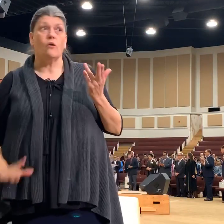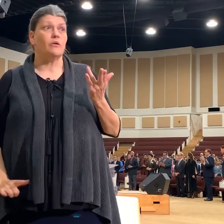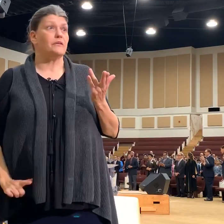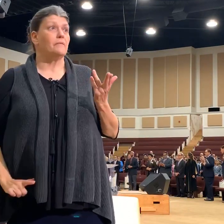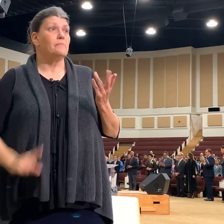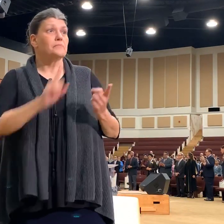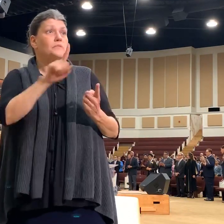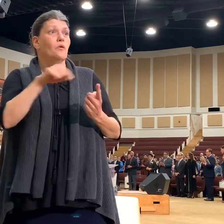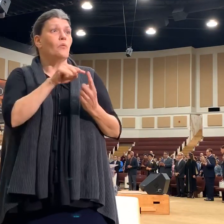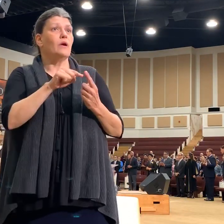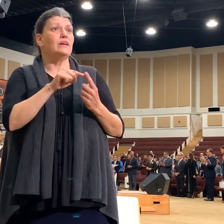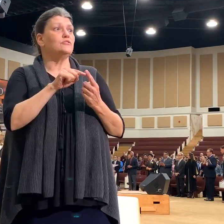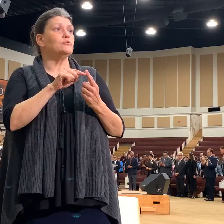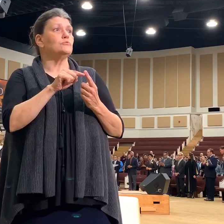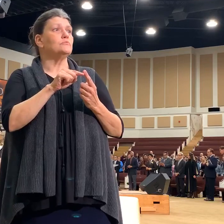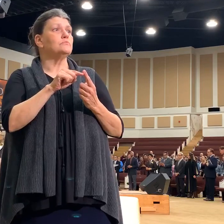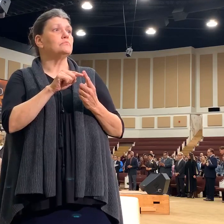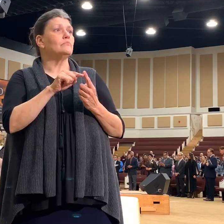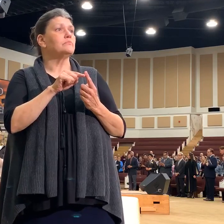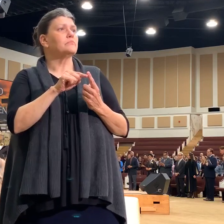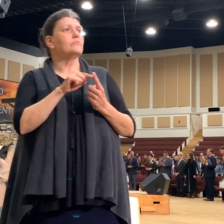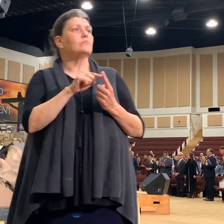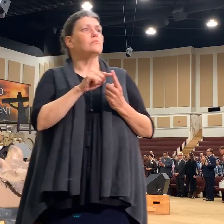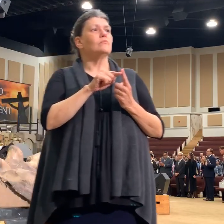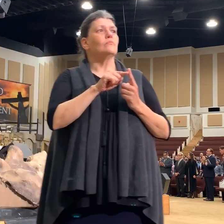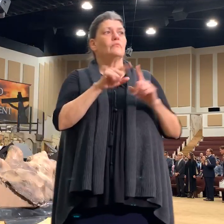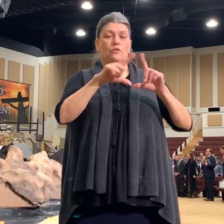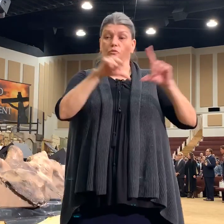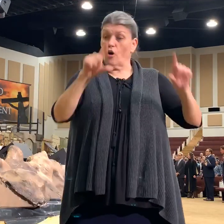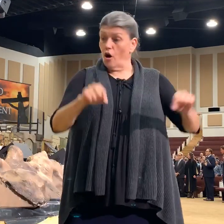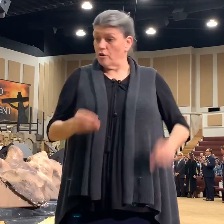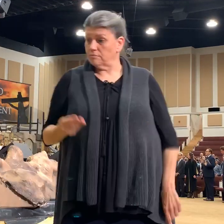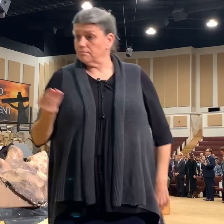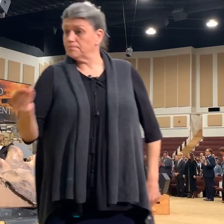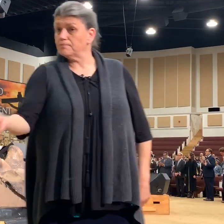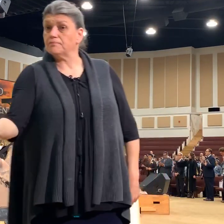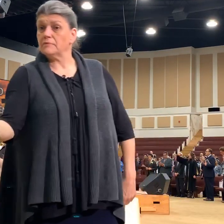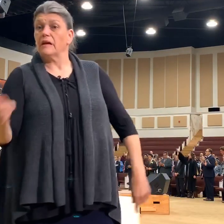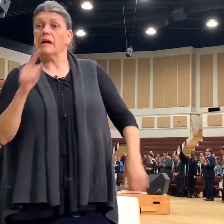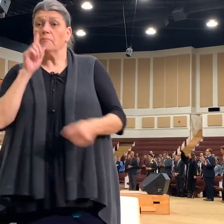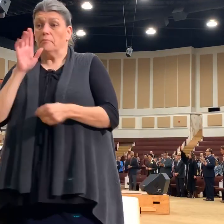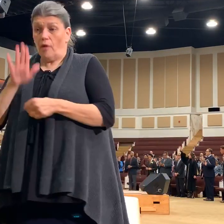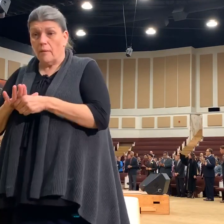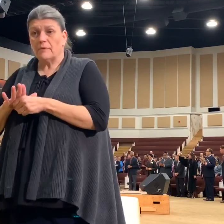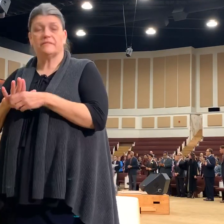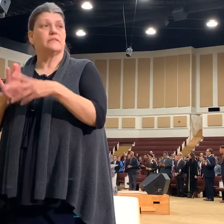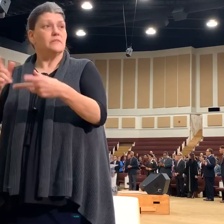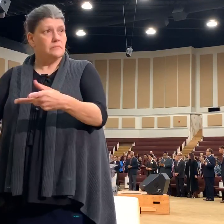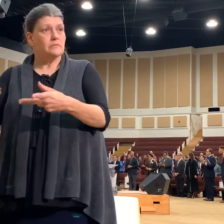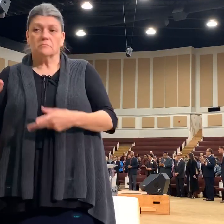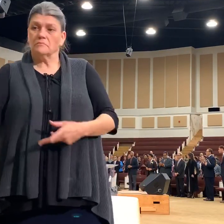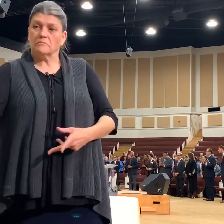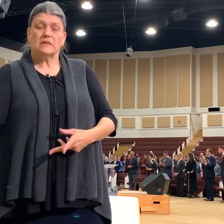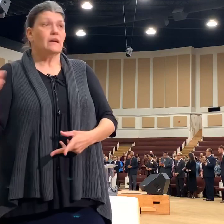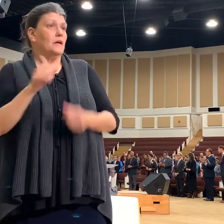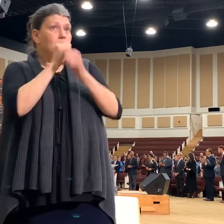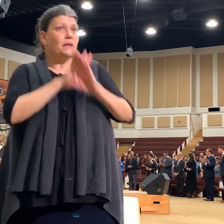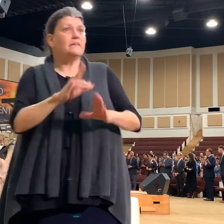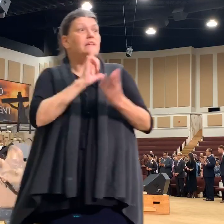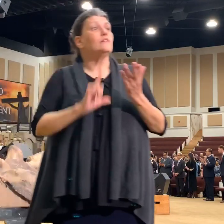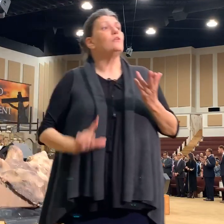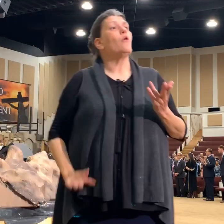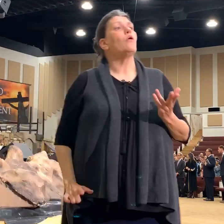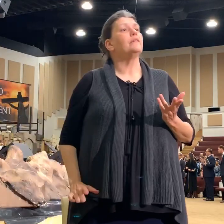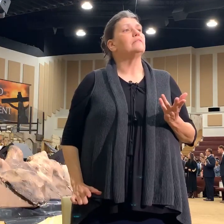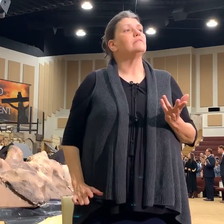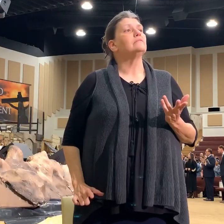you give your For What Purpose card, you're blessing the Lord. And so, blessing the Lord,